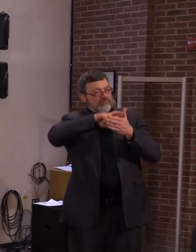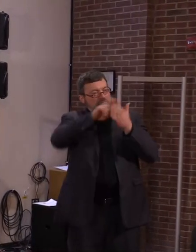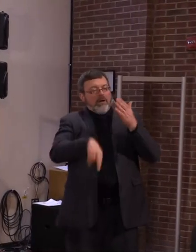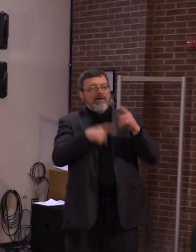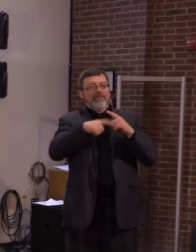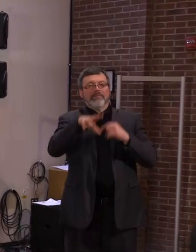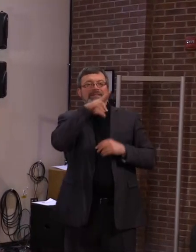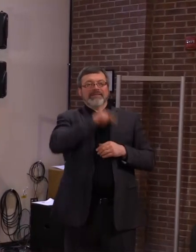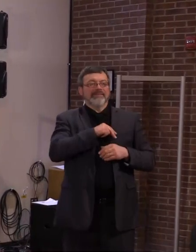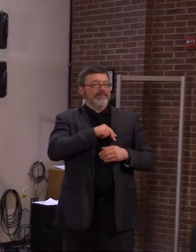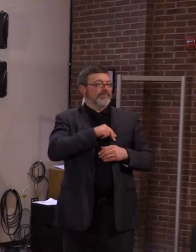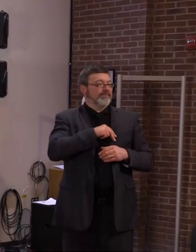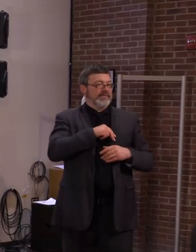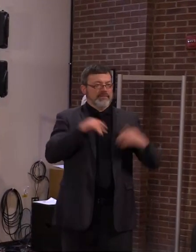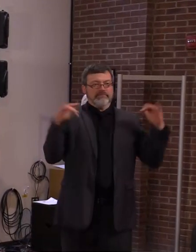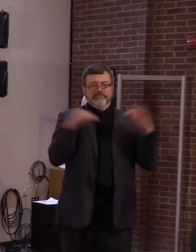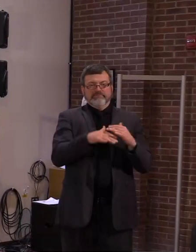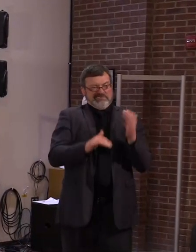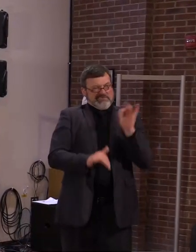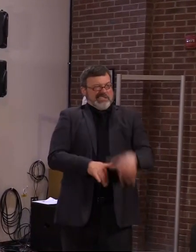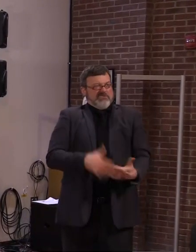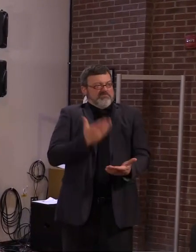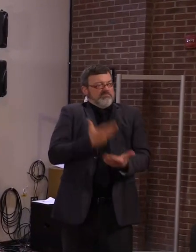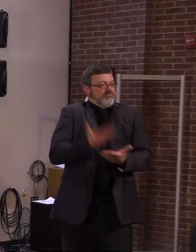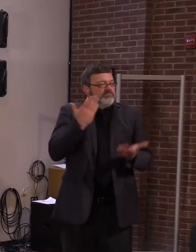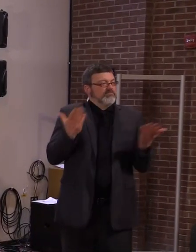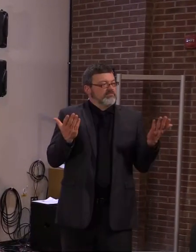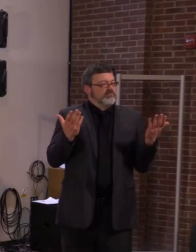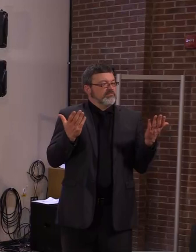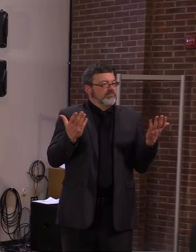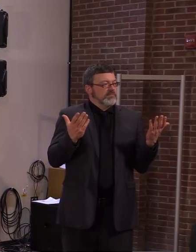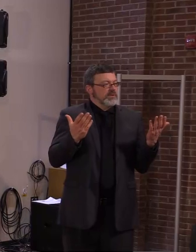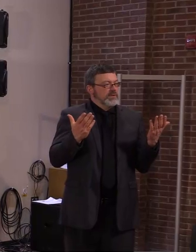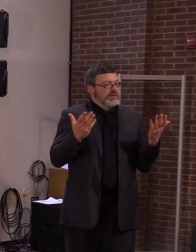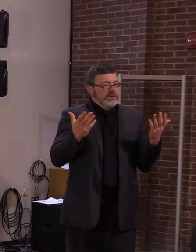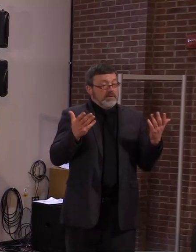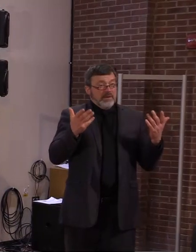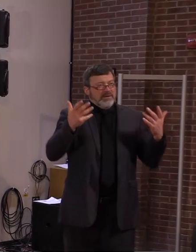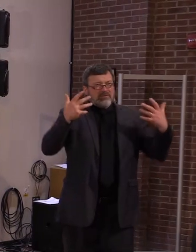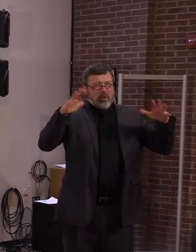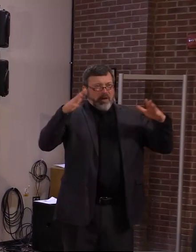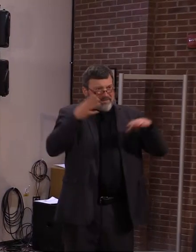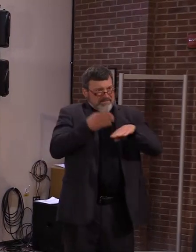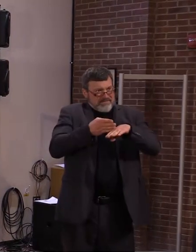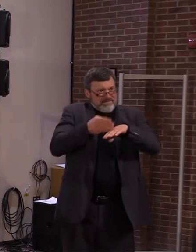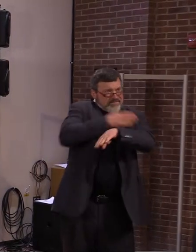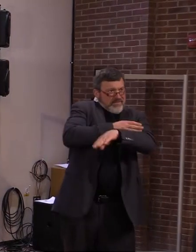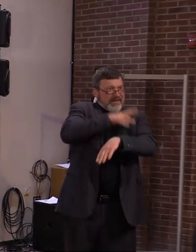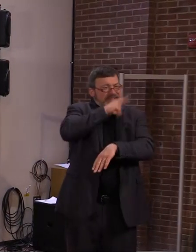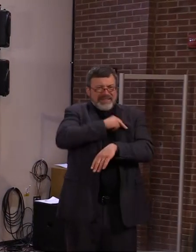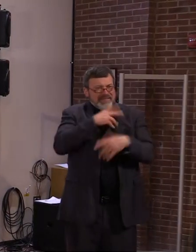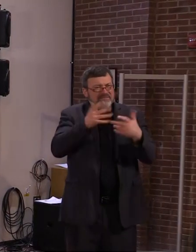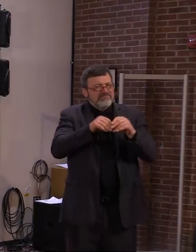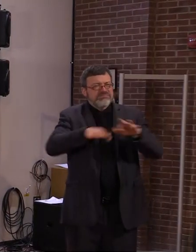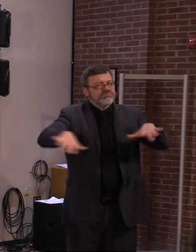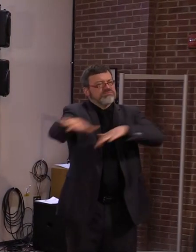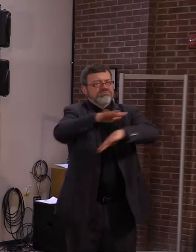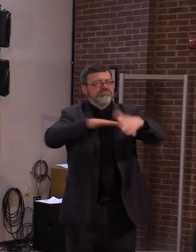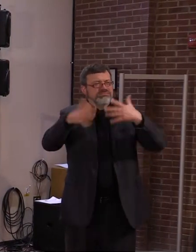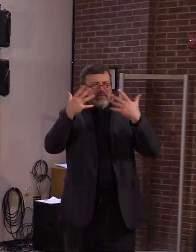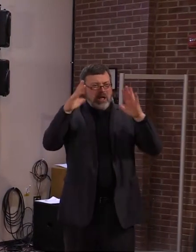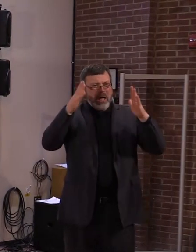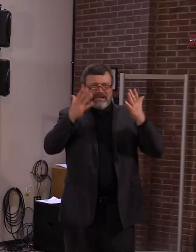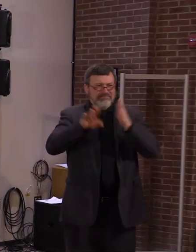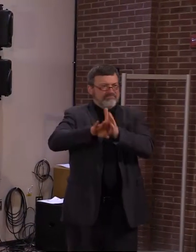the virus was already spreading at high levels in our communities, and we know that traveling and gathering gives the virus plenty